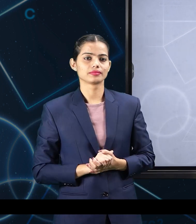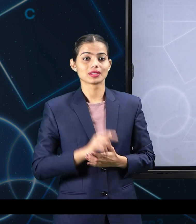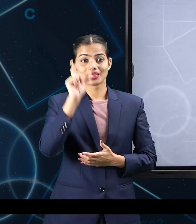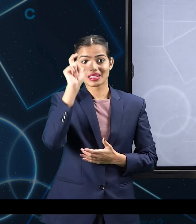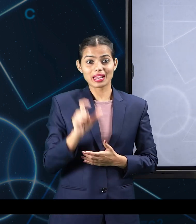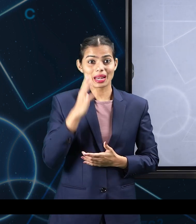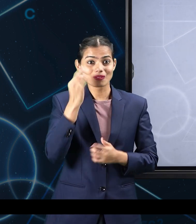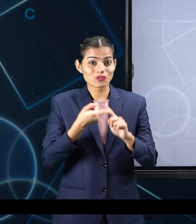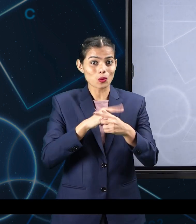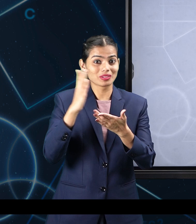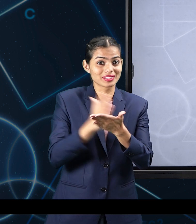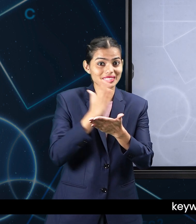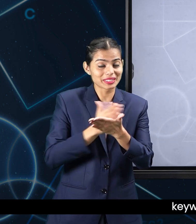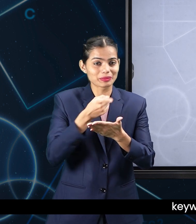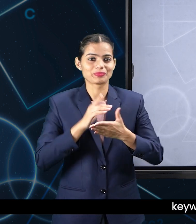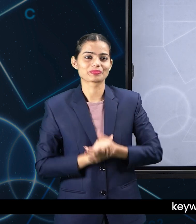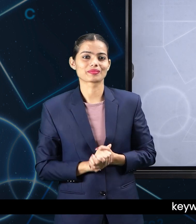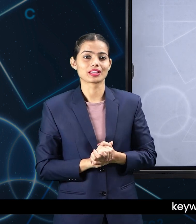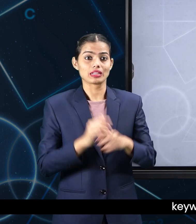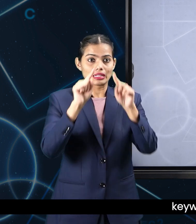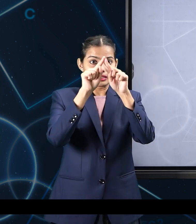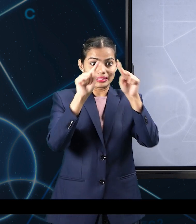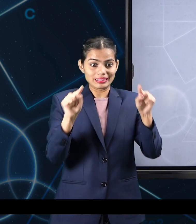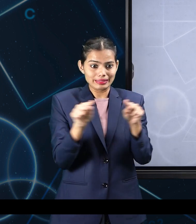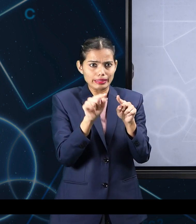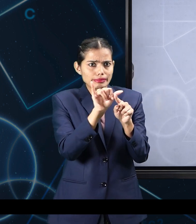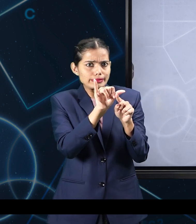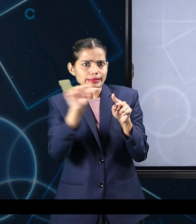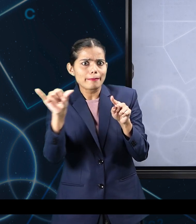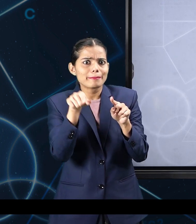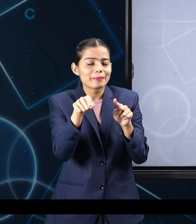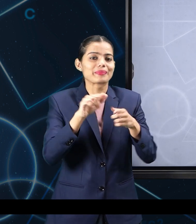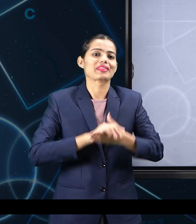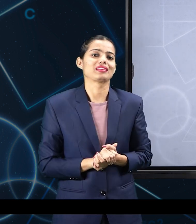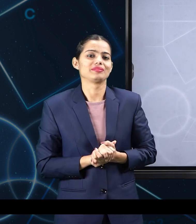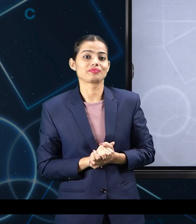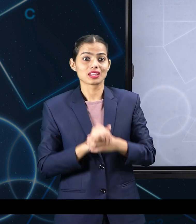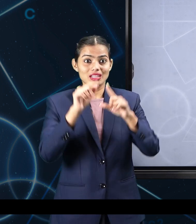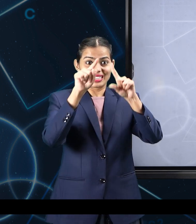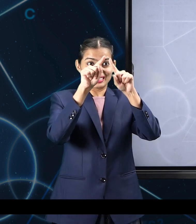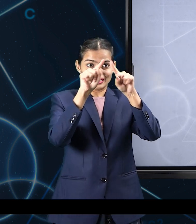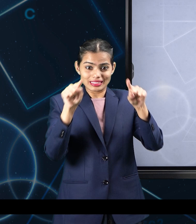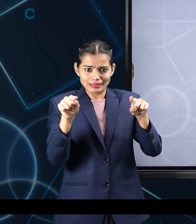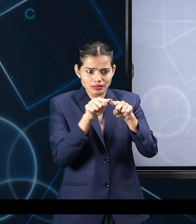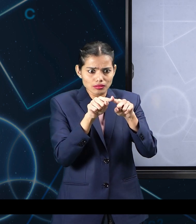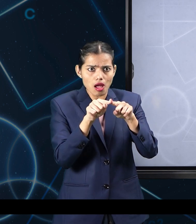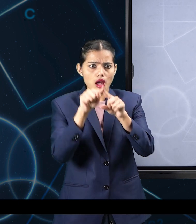Keywords Keywords Keywords from this lesson are Similarity Similar triangles